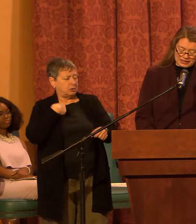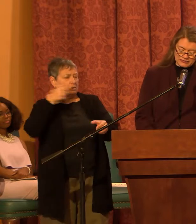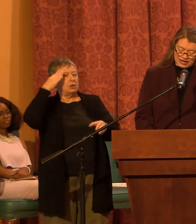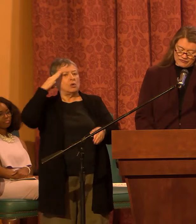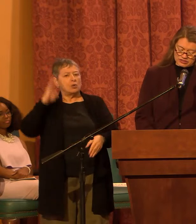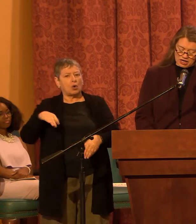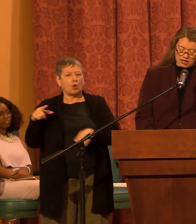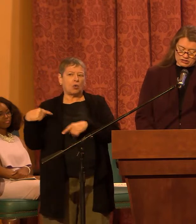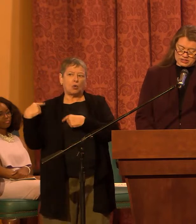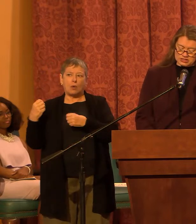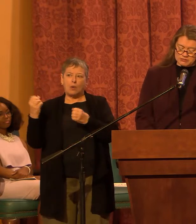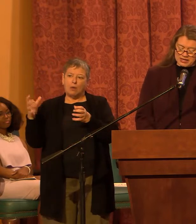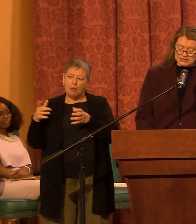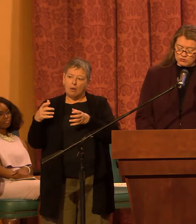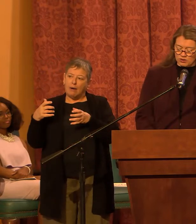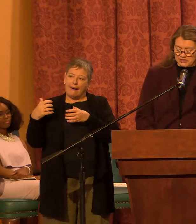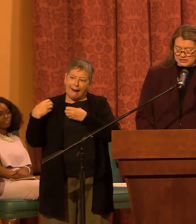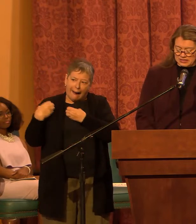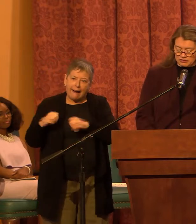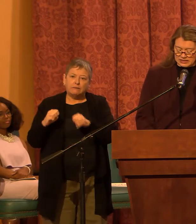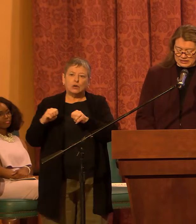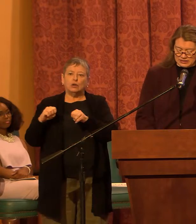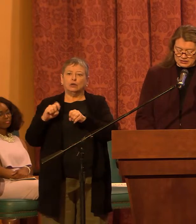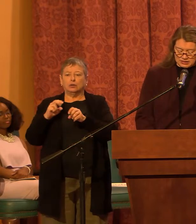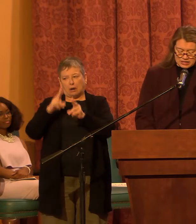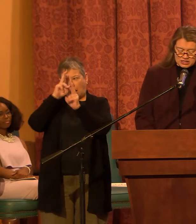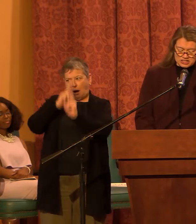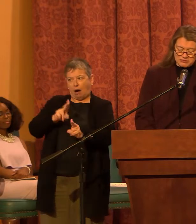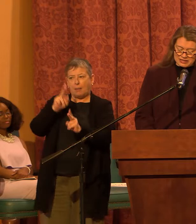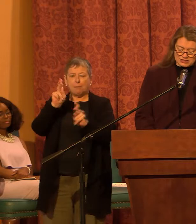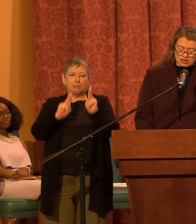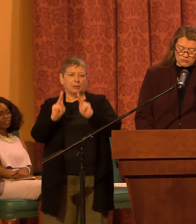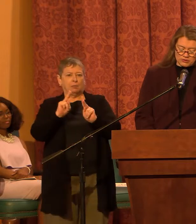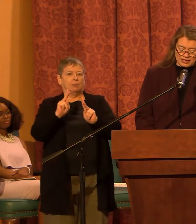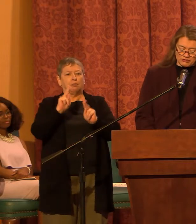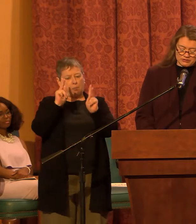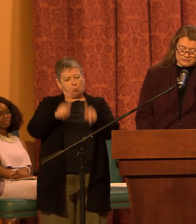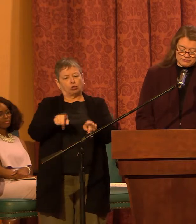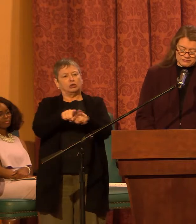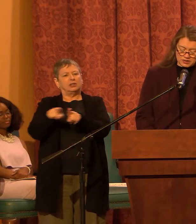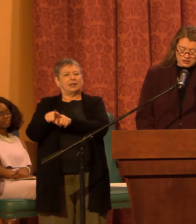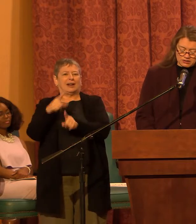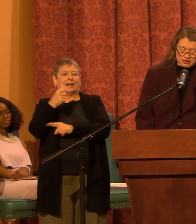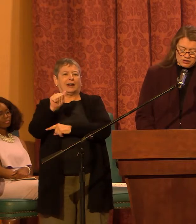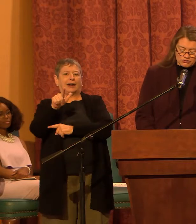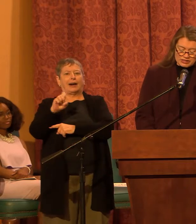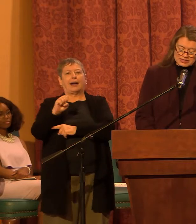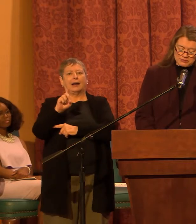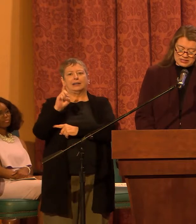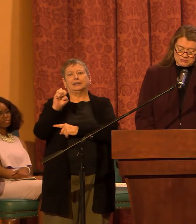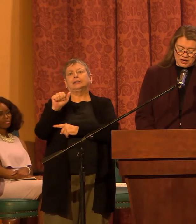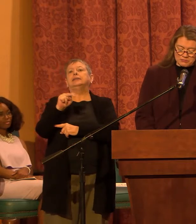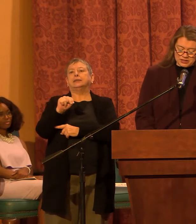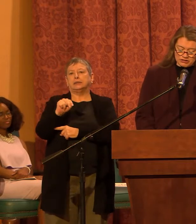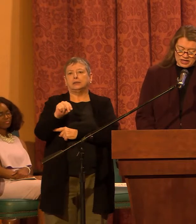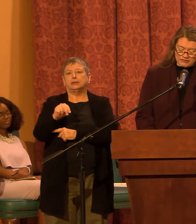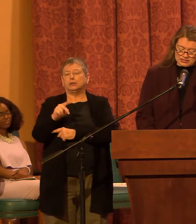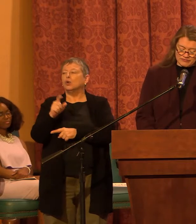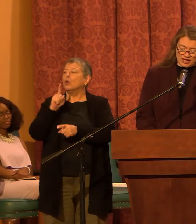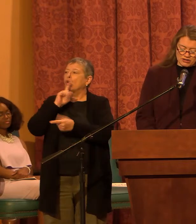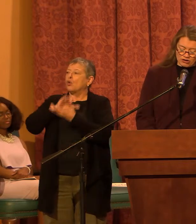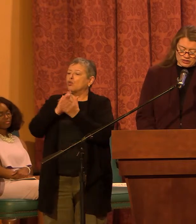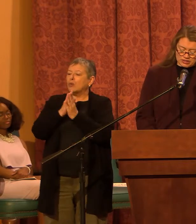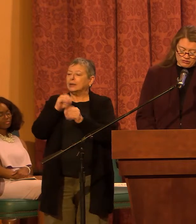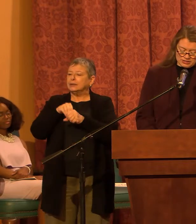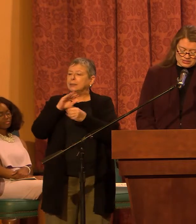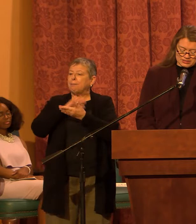been a collective effort to honor such an amazing woman as Gail Dean. She makes us all proud. Rest in peace, Mom. Your efforts